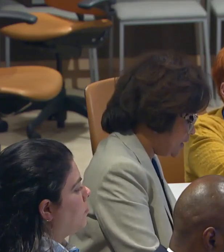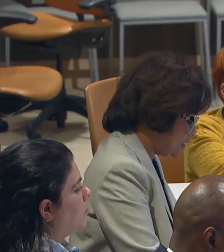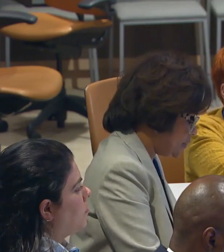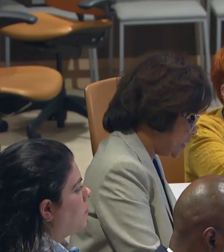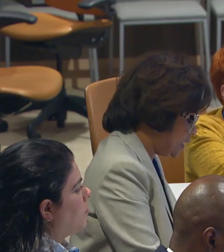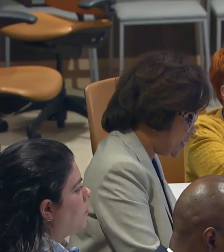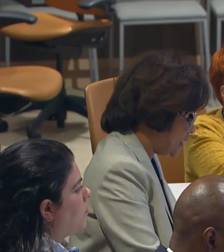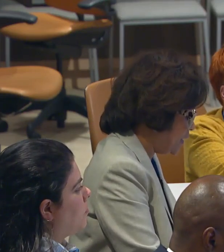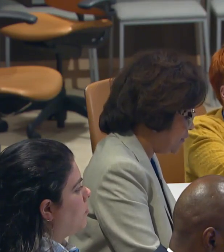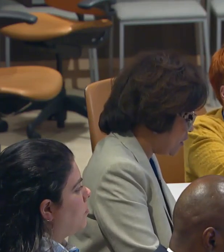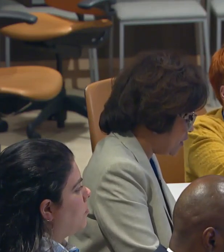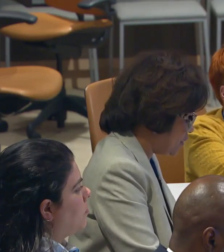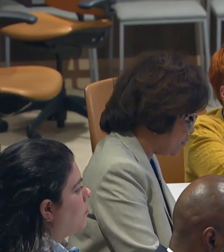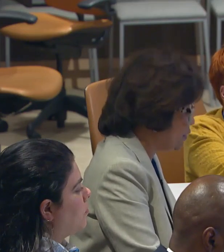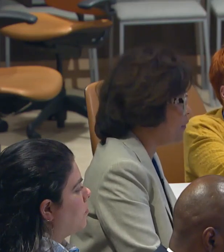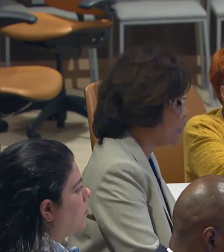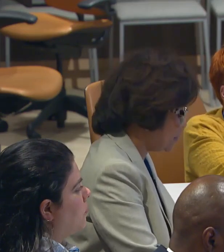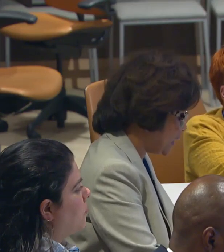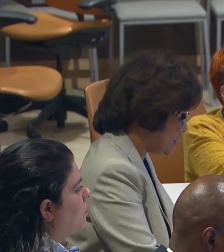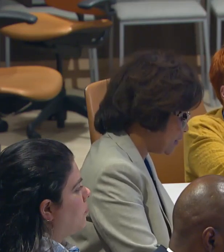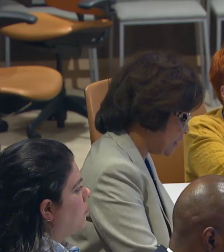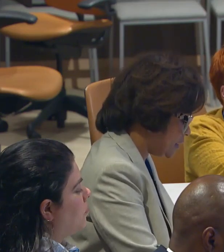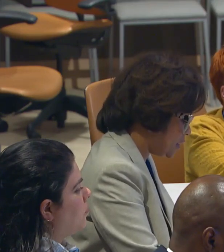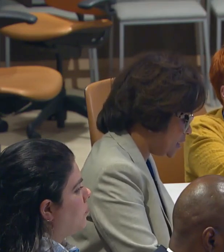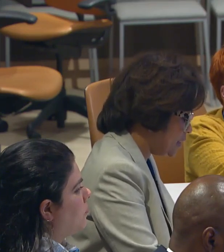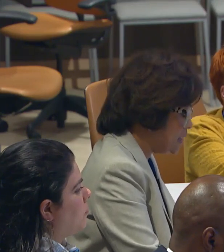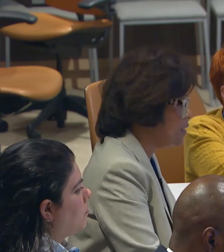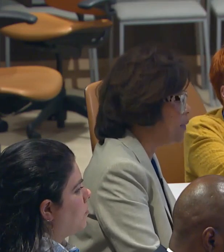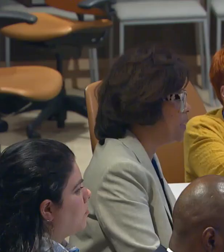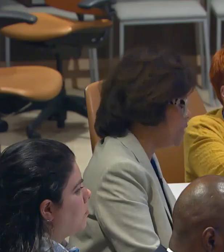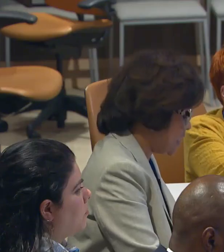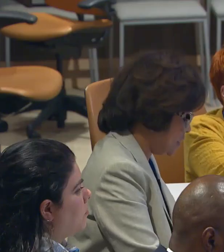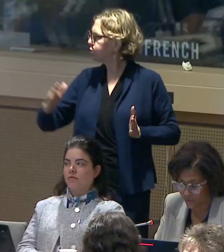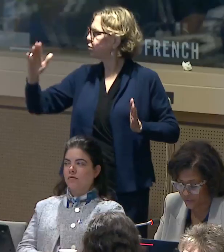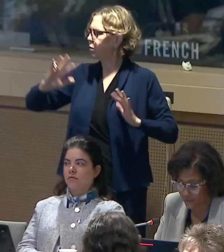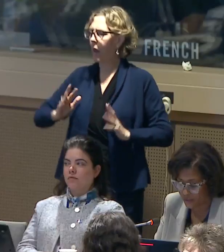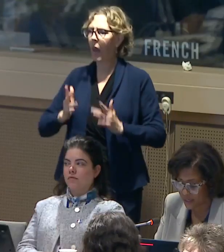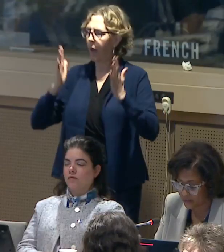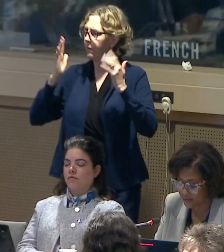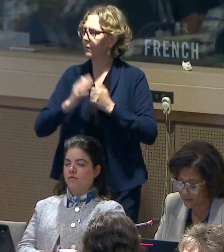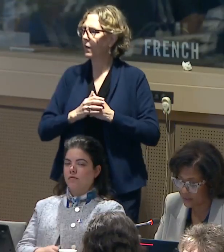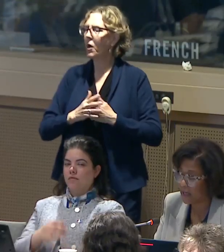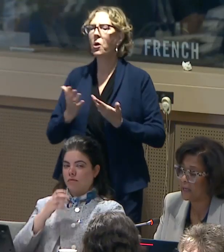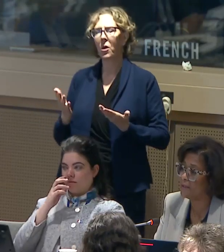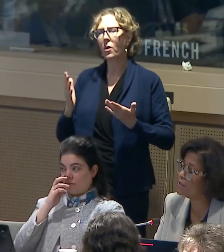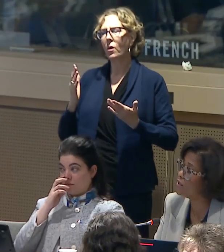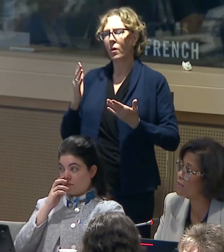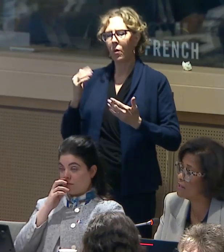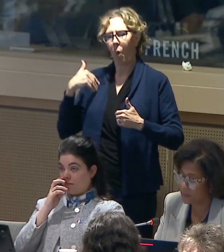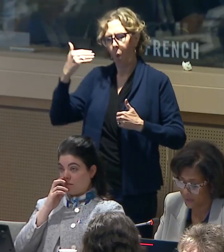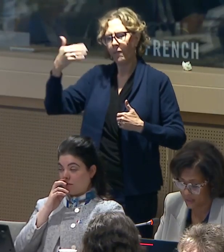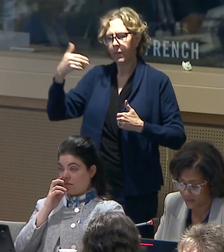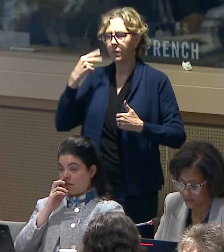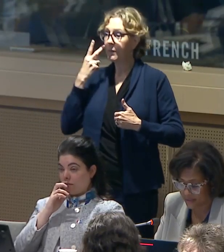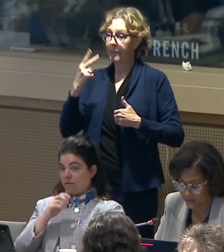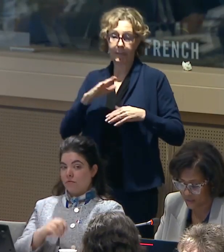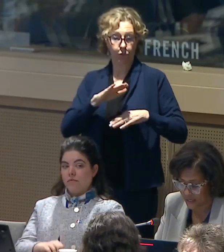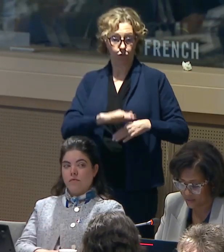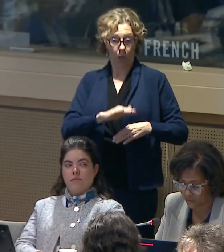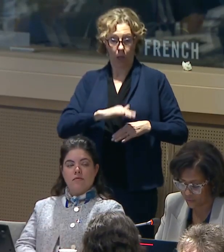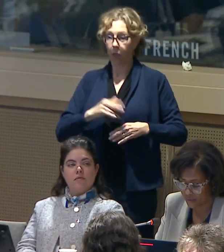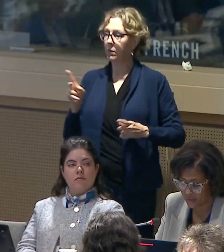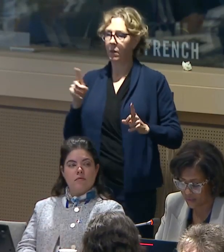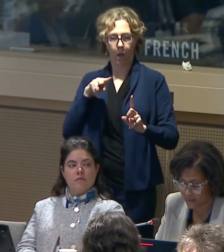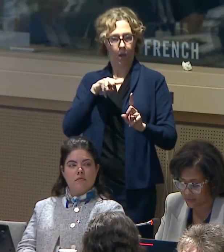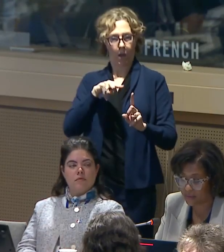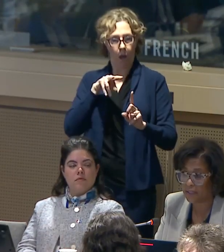that autism is a lifelong neurodevelopmental condition, typically diagnosed in childhood and does not disappear as a